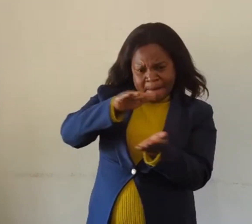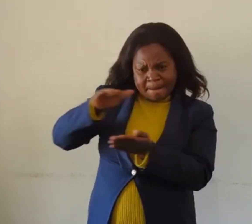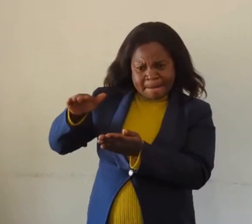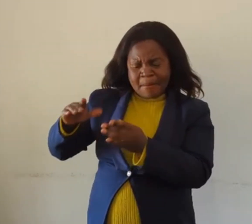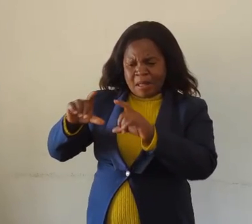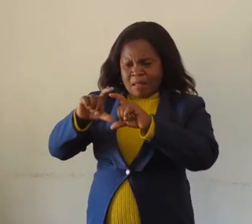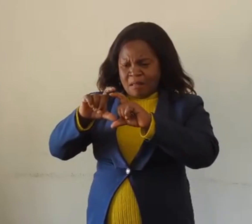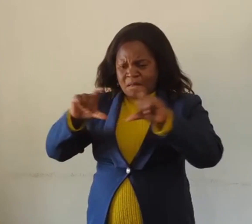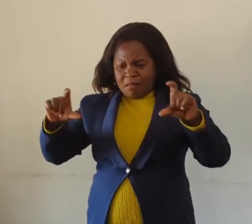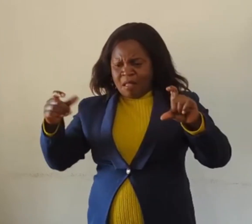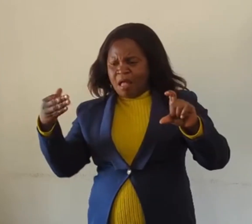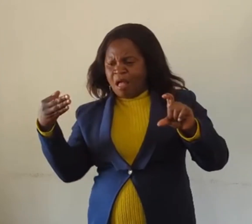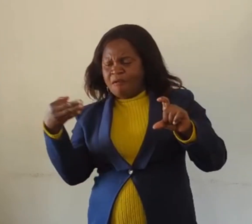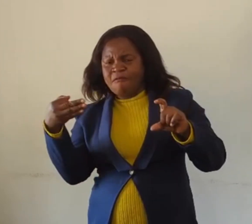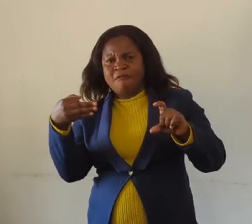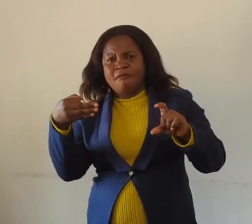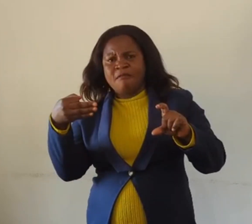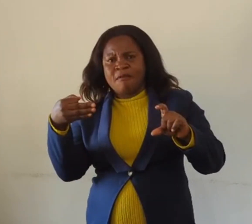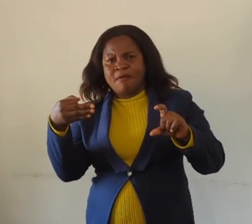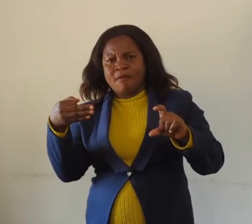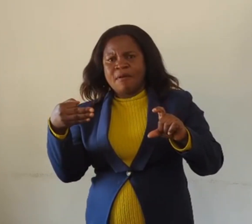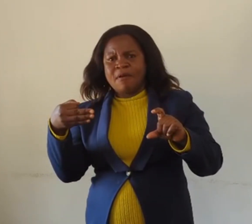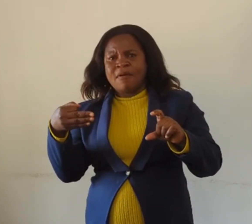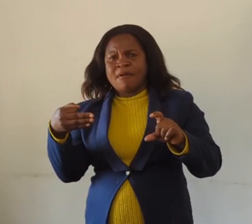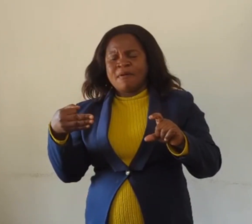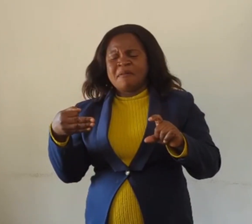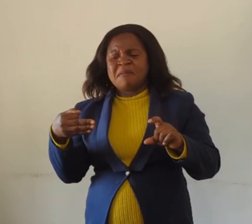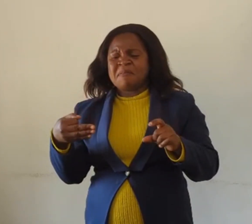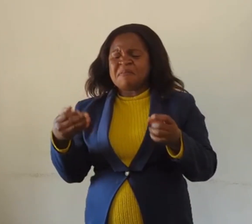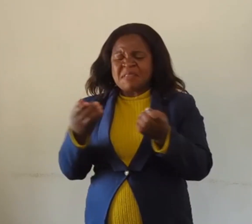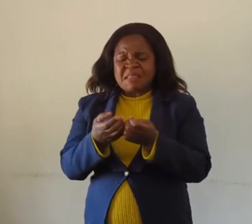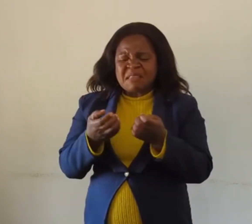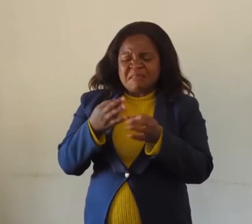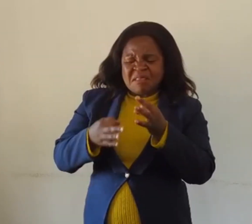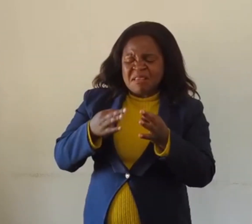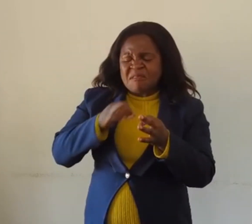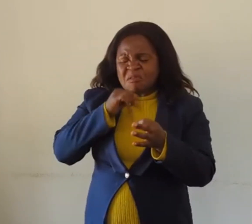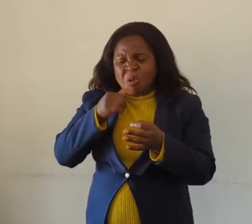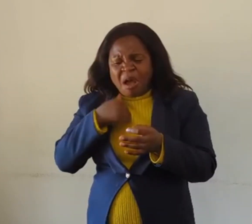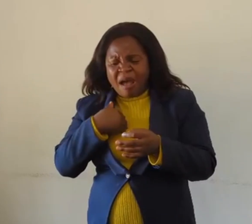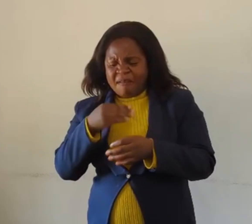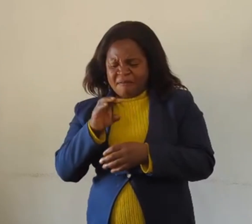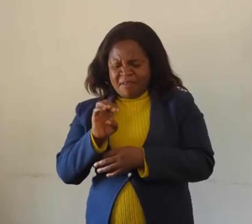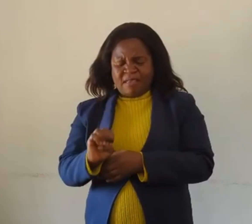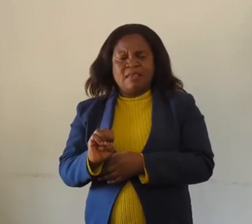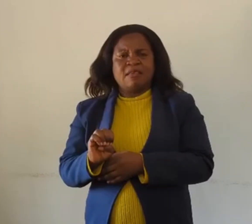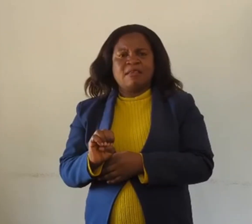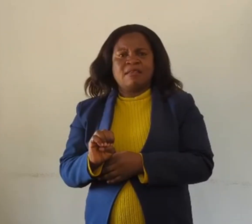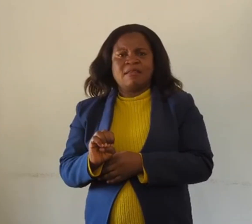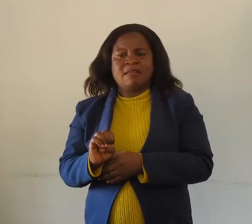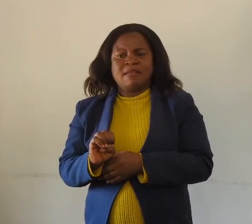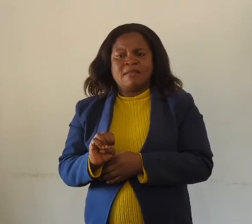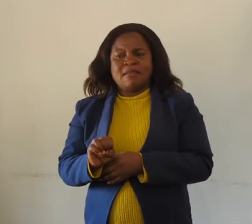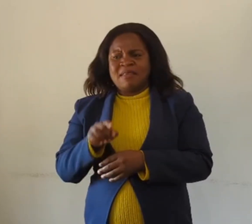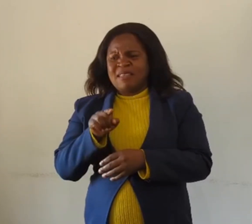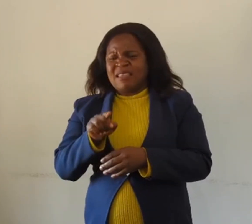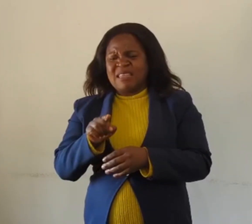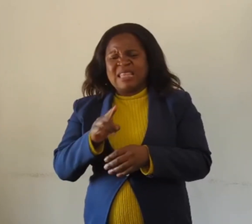F, even though there was no paragraph E, which was likely a drafting